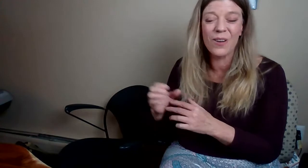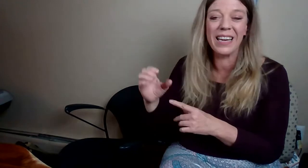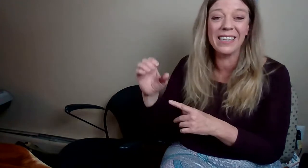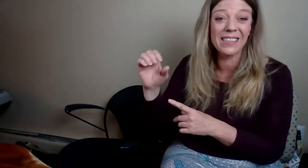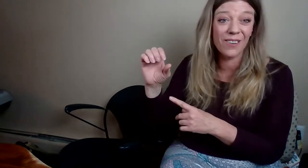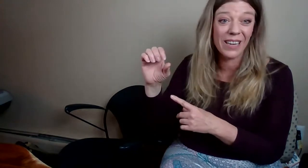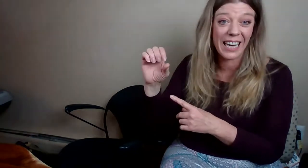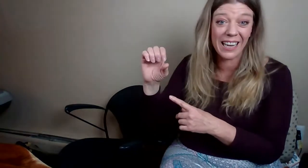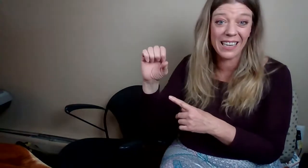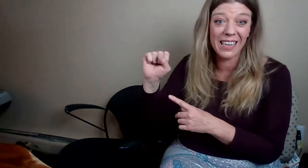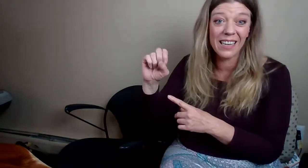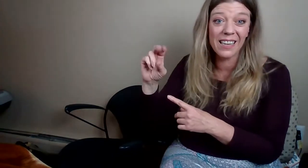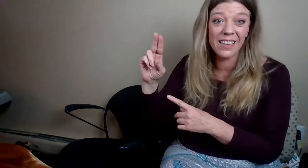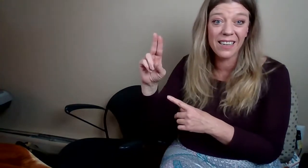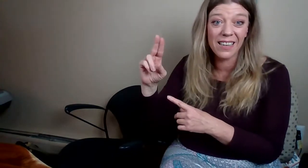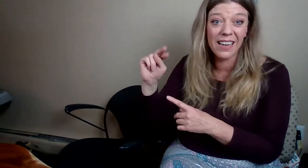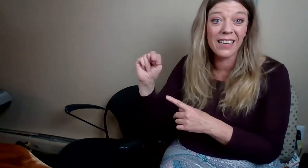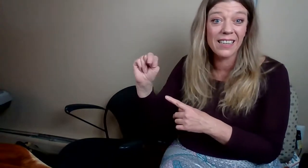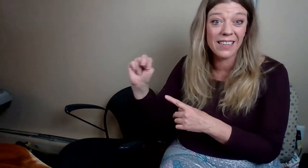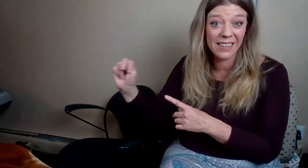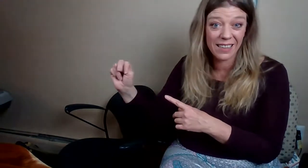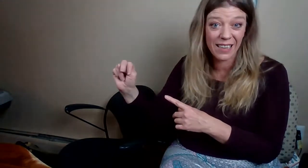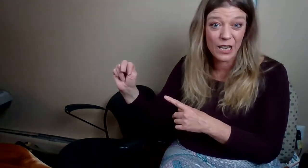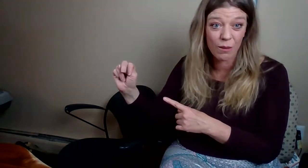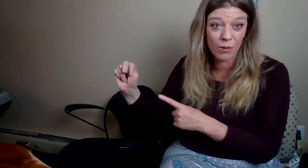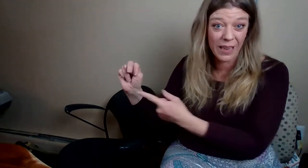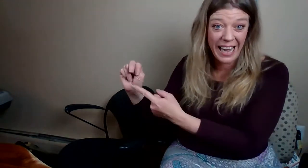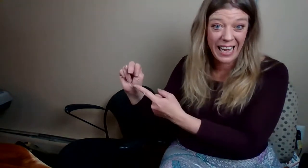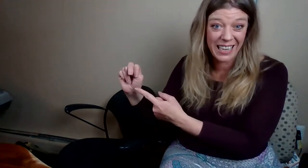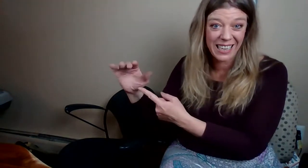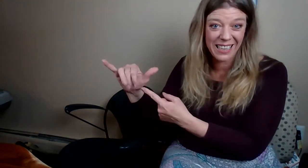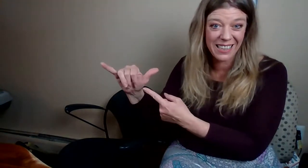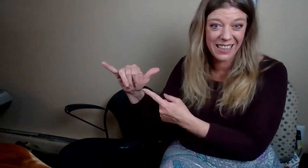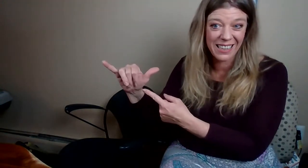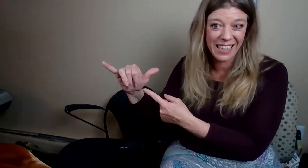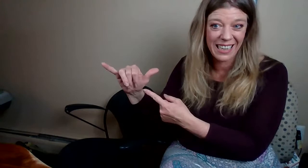Okay, so again, you see the double N.